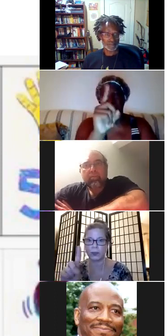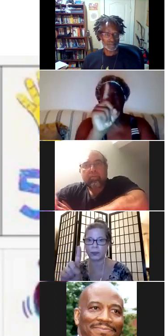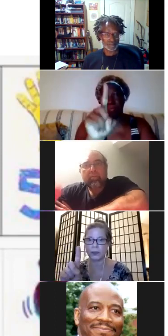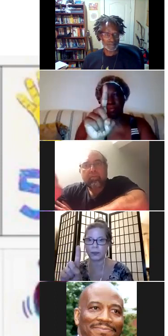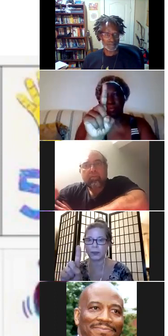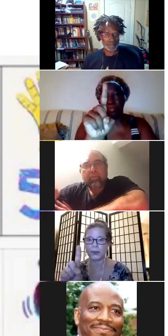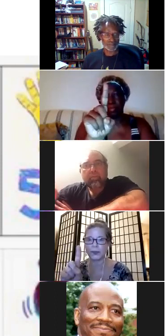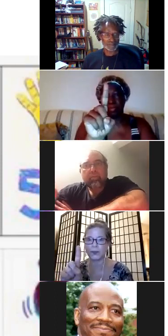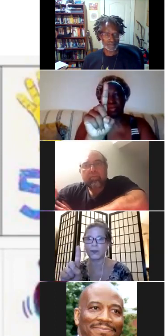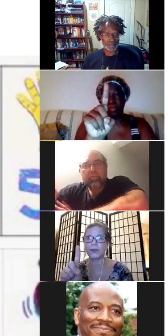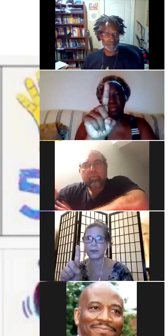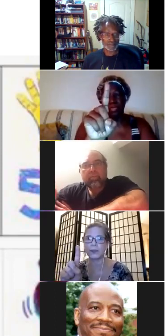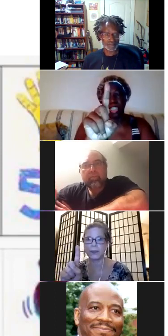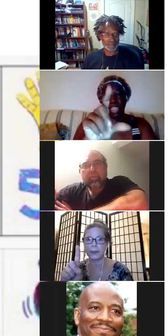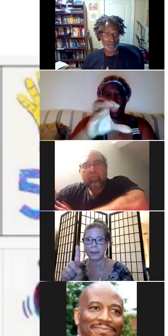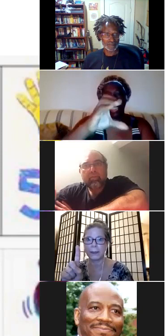1.